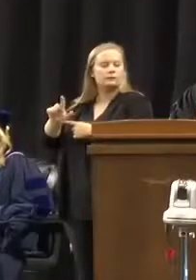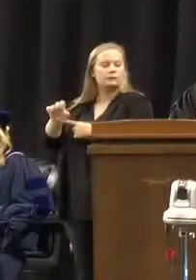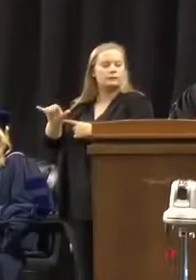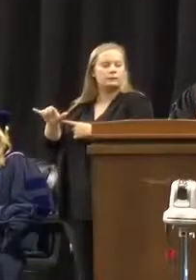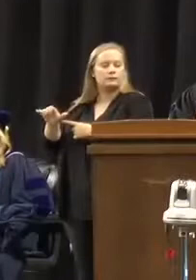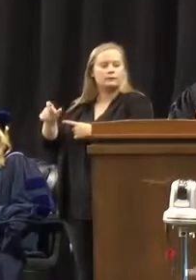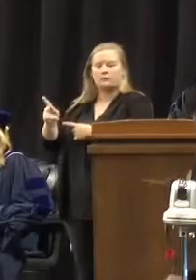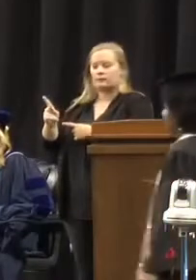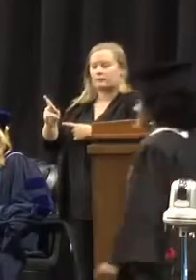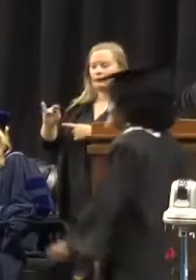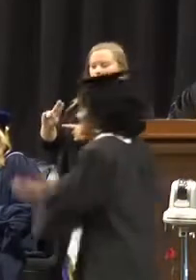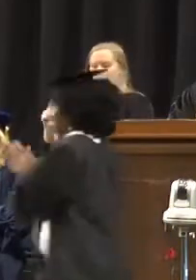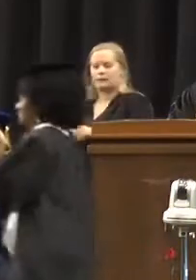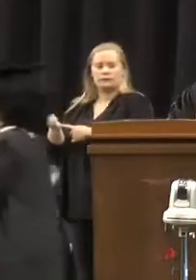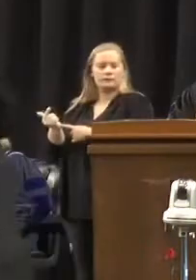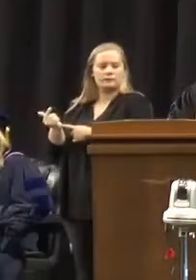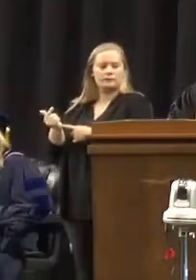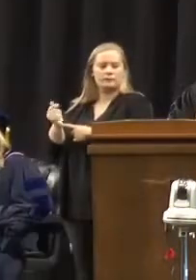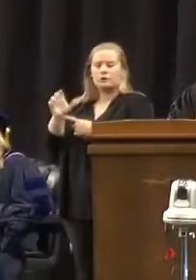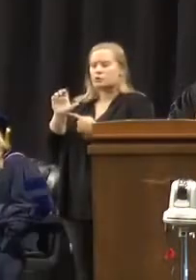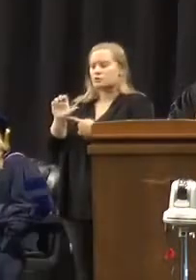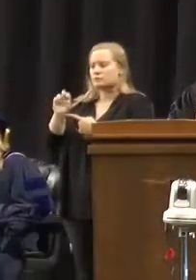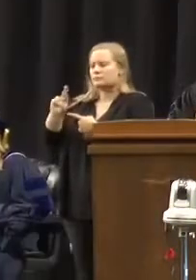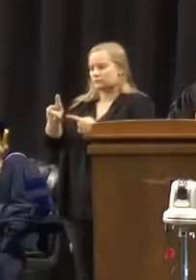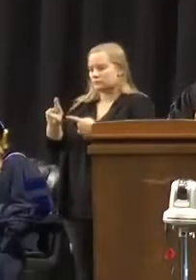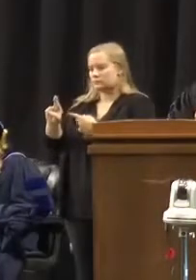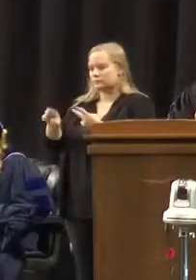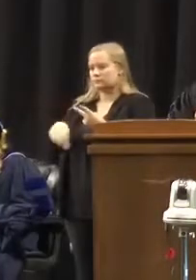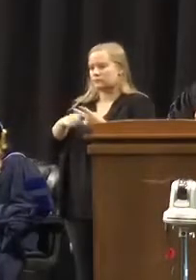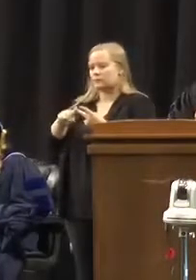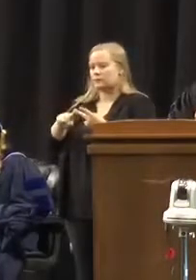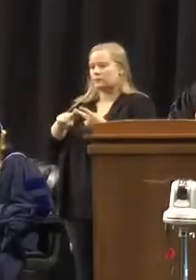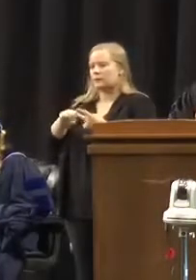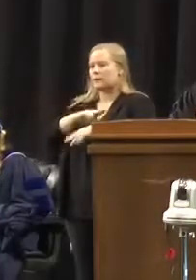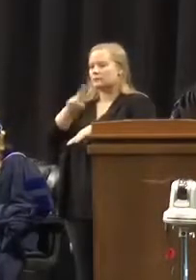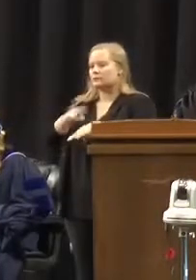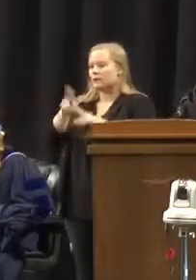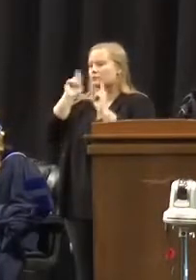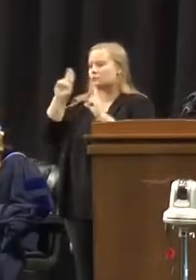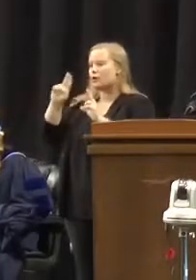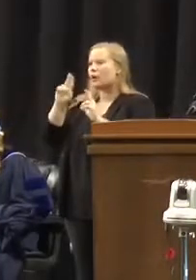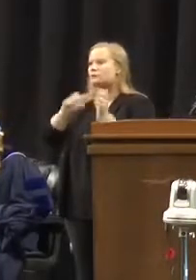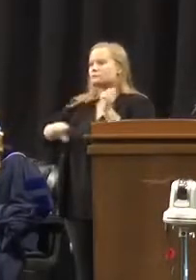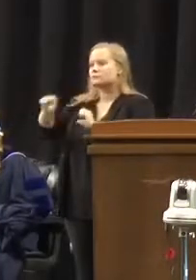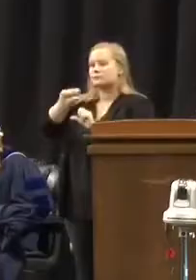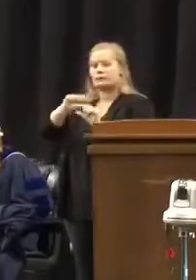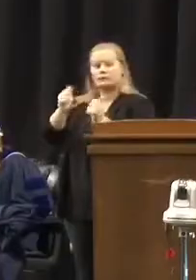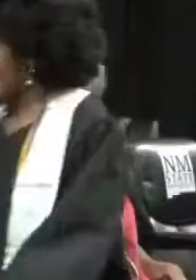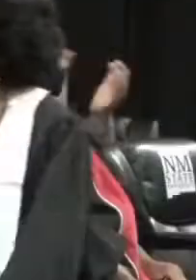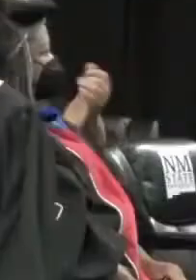Ashley M. King, Crimson Scholar and National Honor Society.